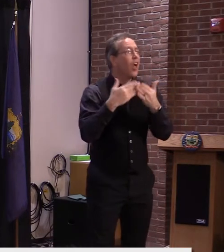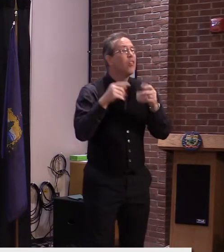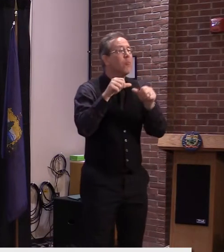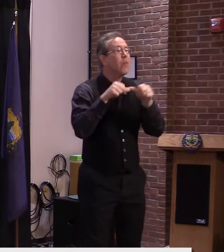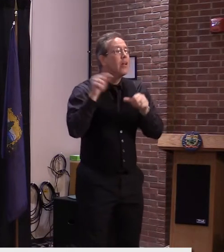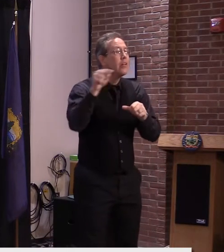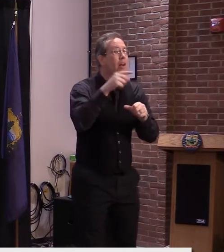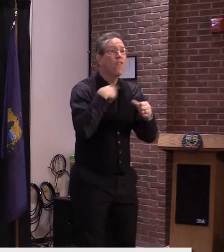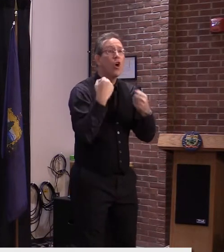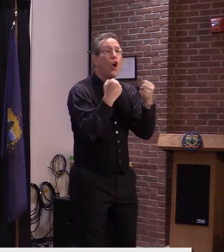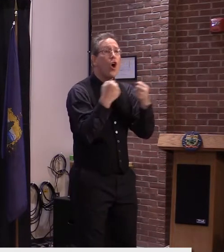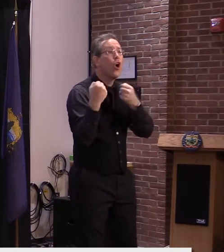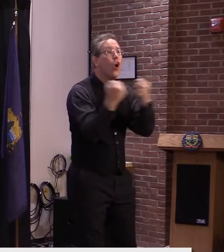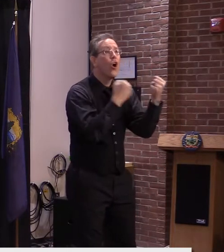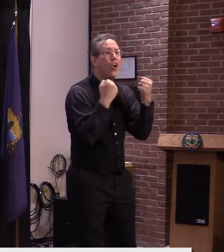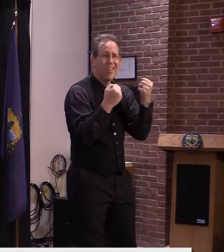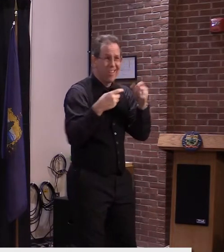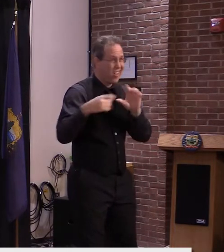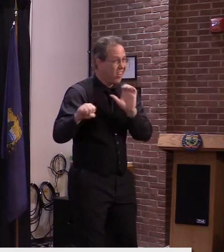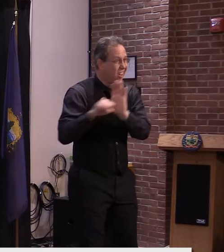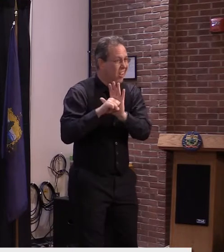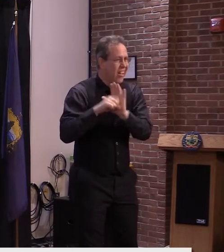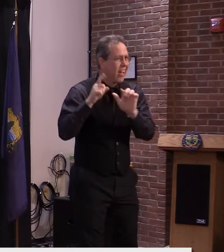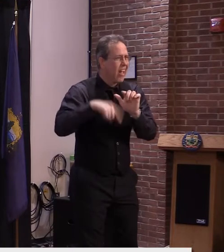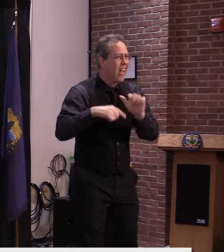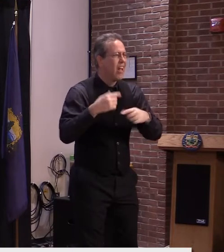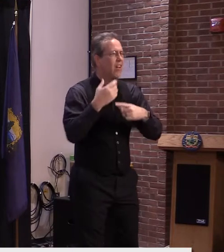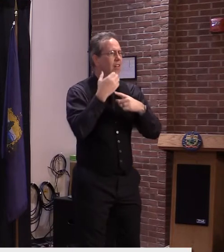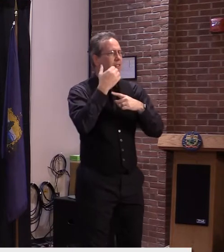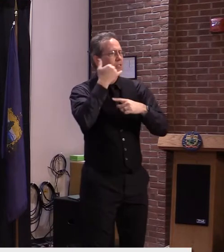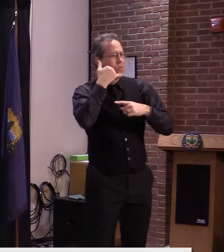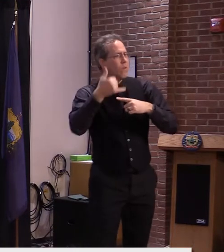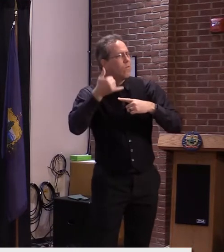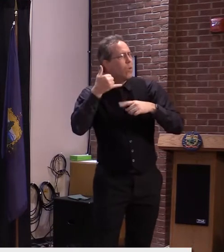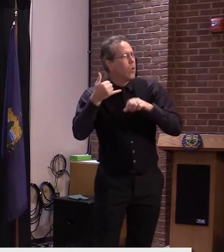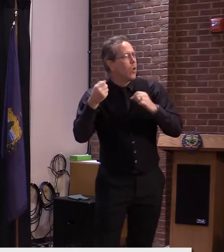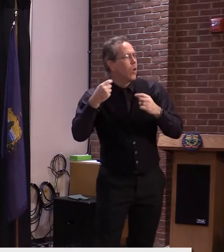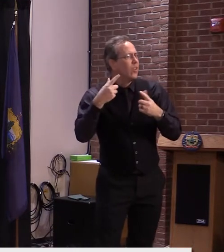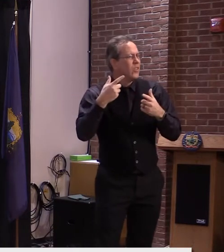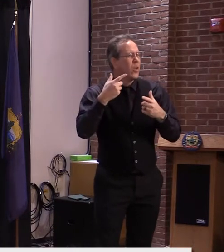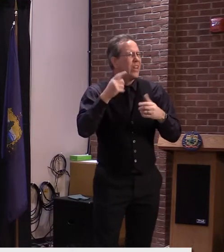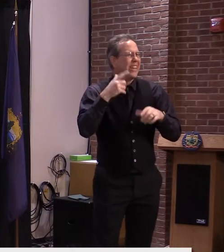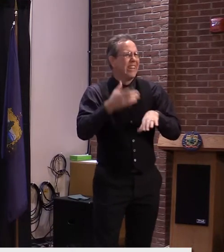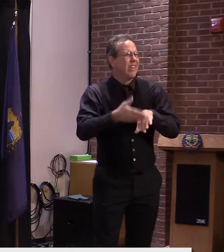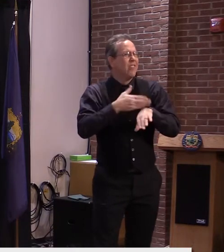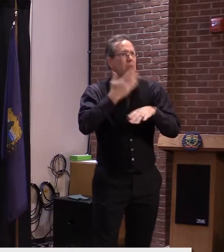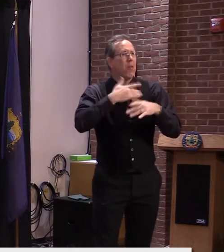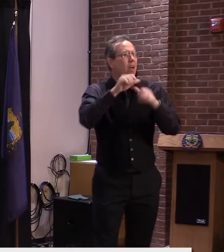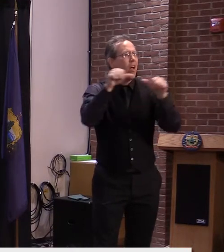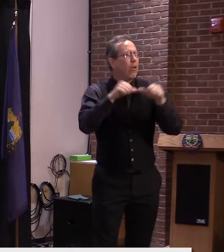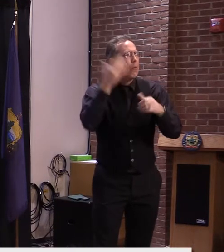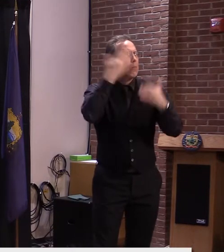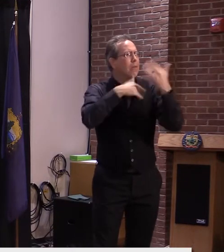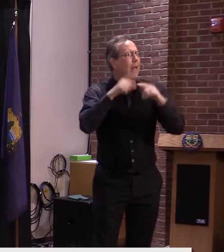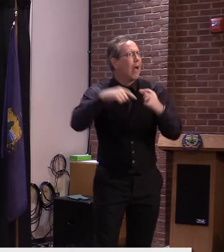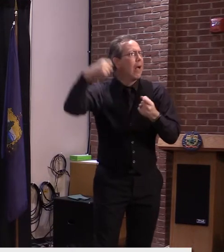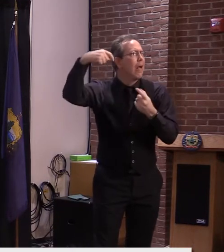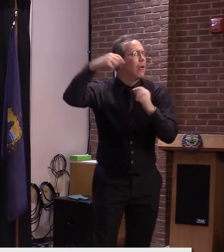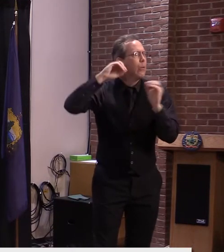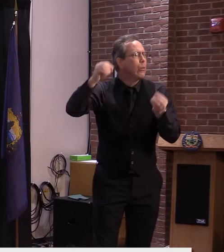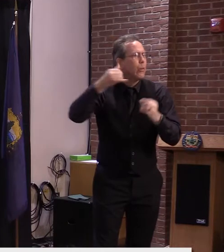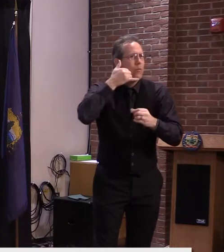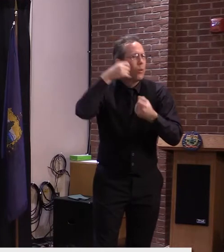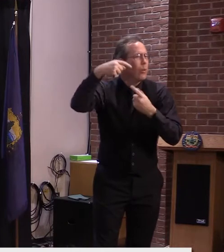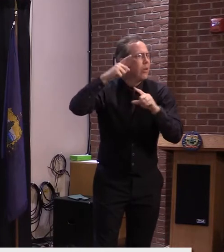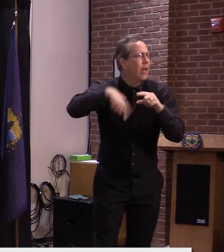it's time we bring Vermont into the 21st century with cell service as well. In the year 2022,